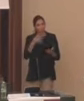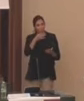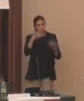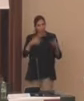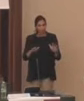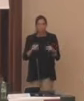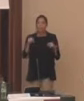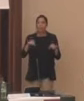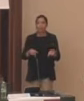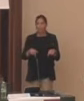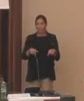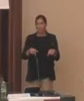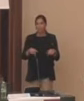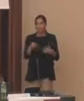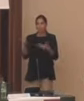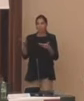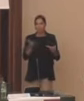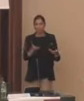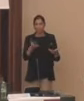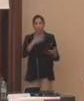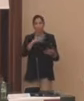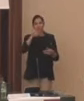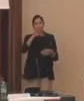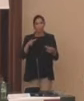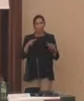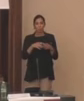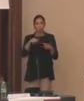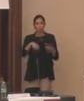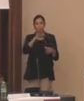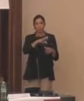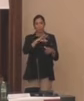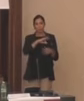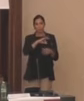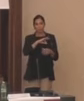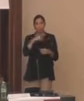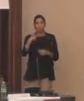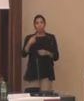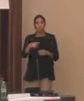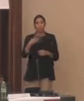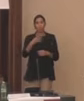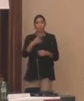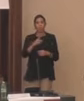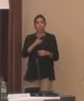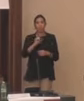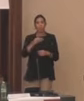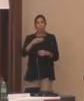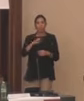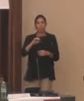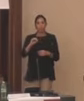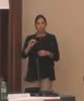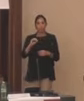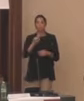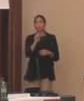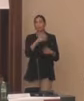l'ho preannunciato prima, il mio capogruppo qui al Senato, il presidente Massimiliano Romeo, giusto per